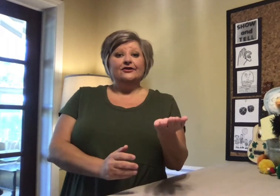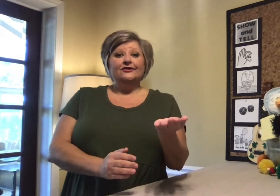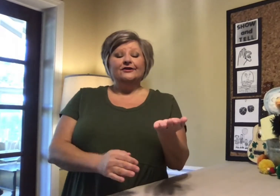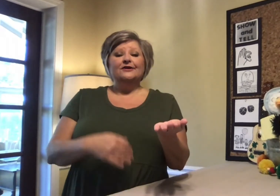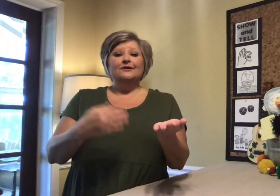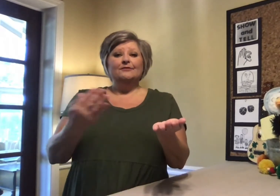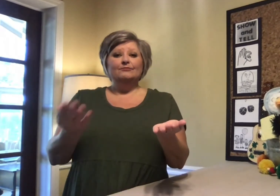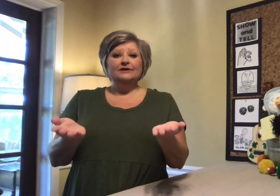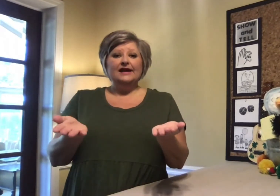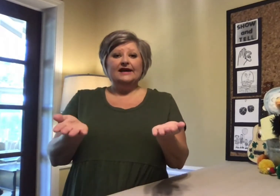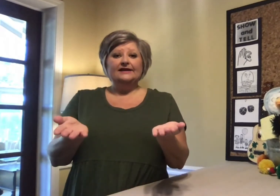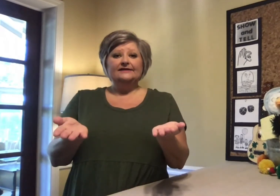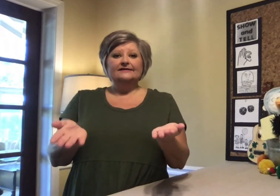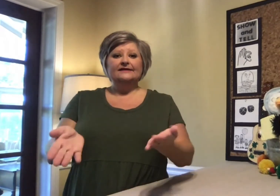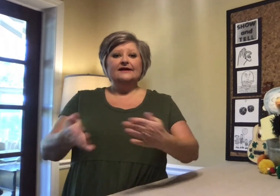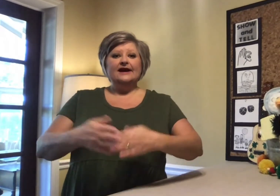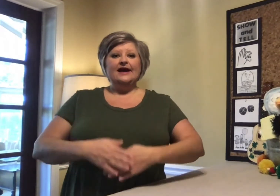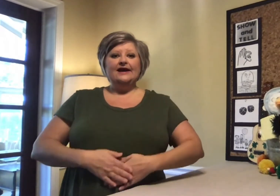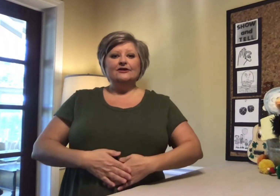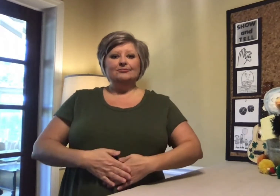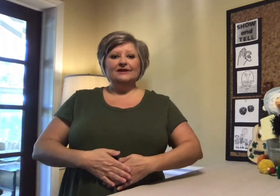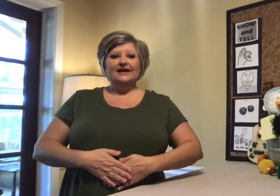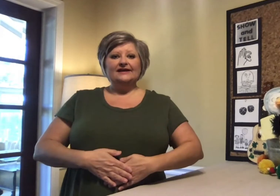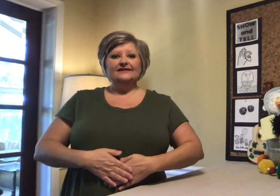Air, plane, airplane.